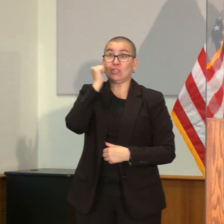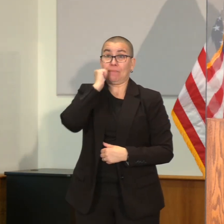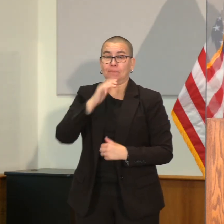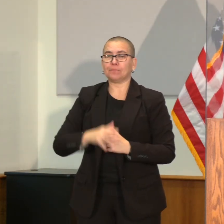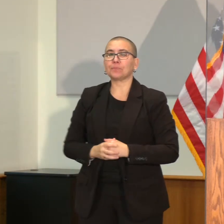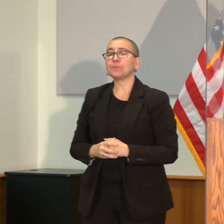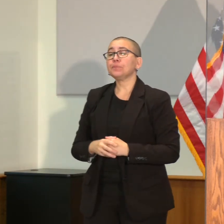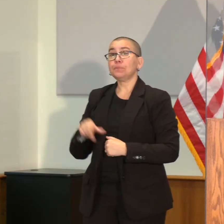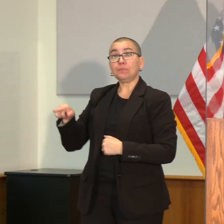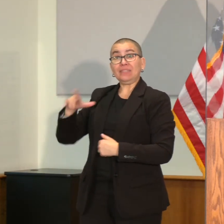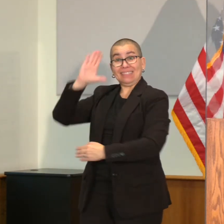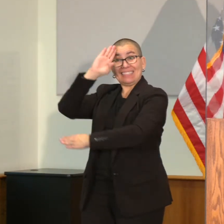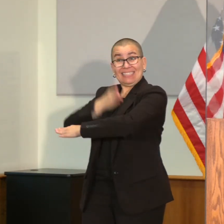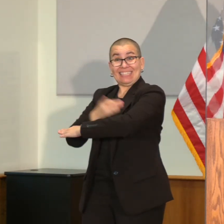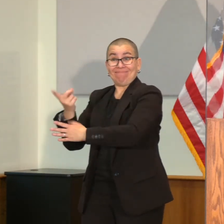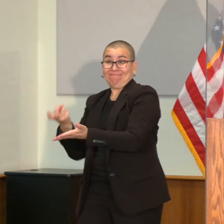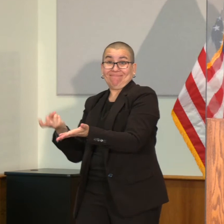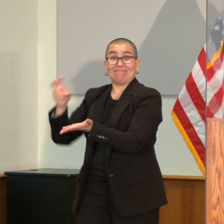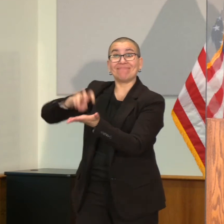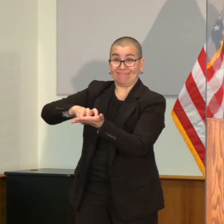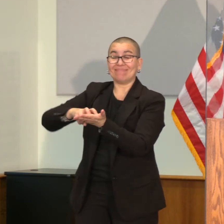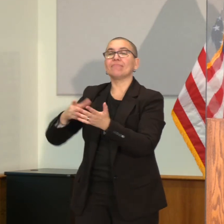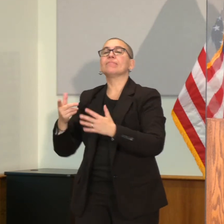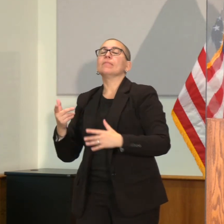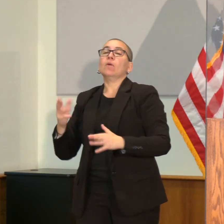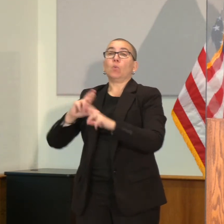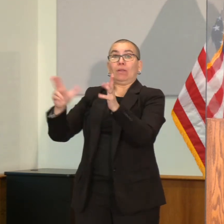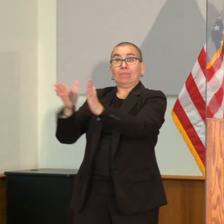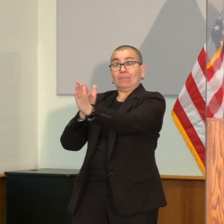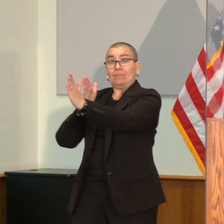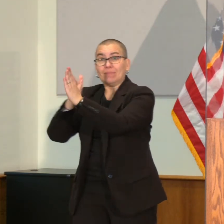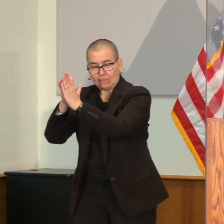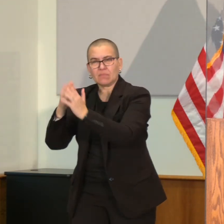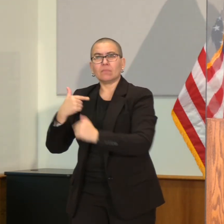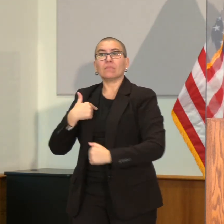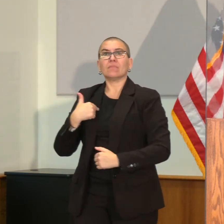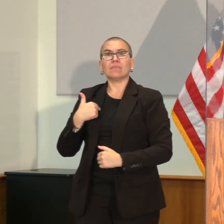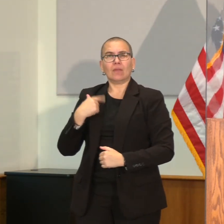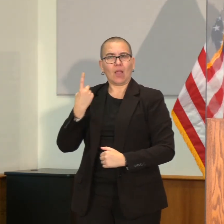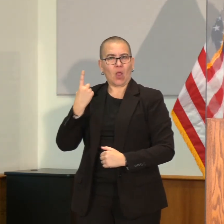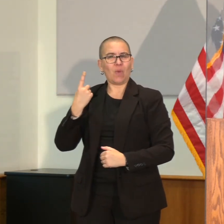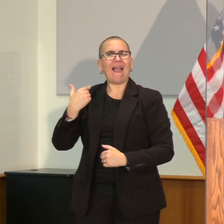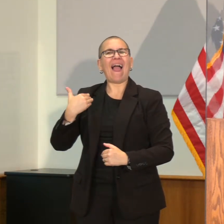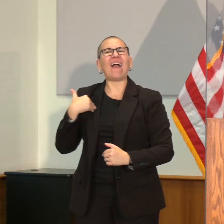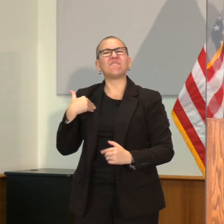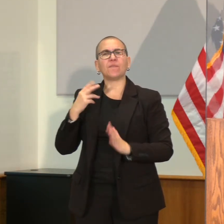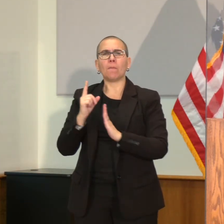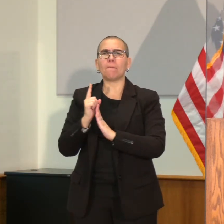gets ready to drive someplace, I worry about if he's going to return home.